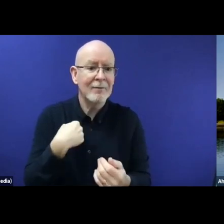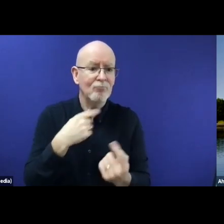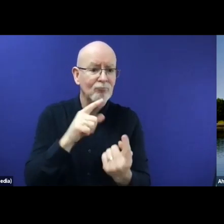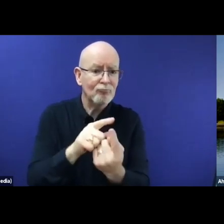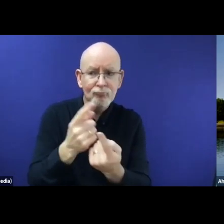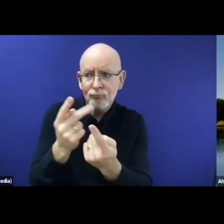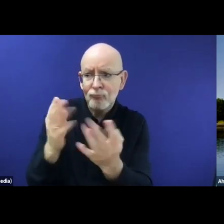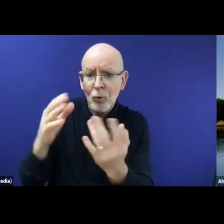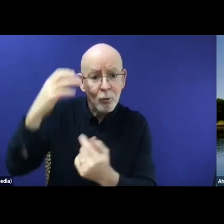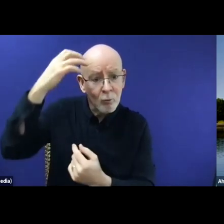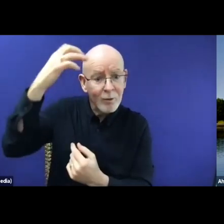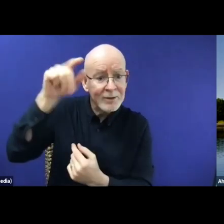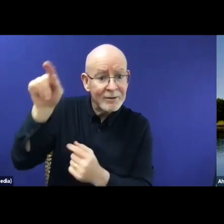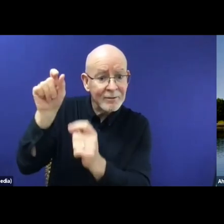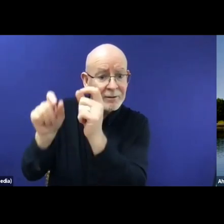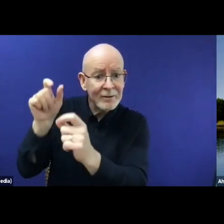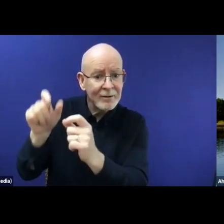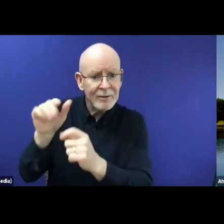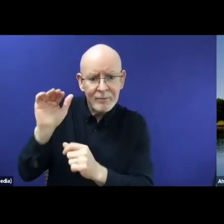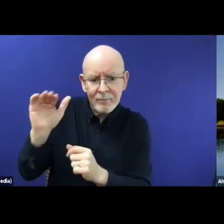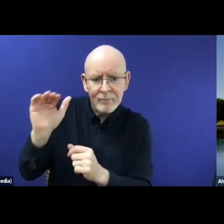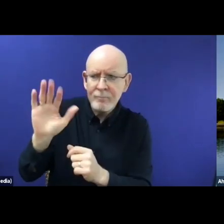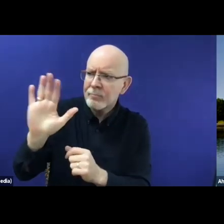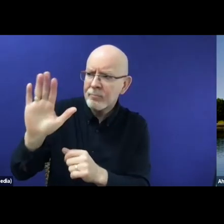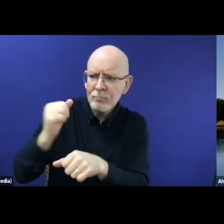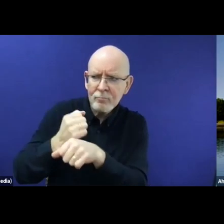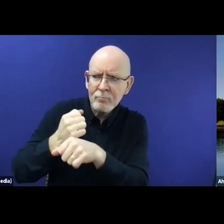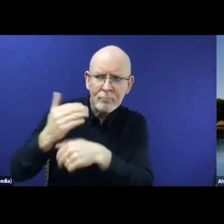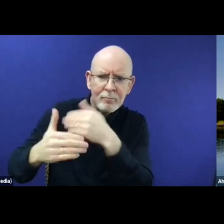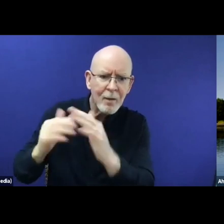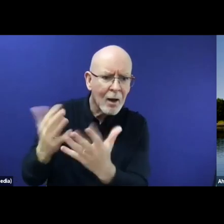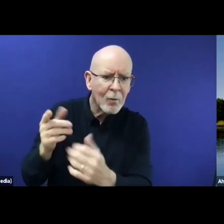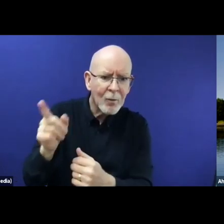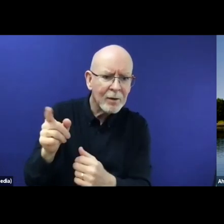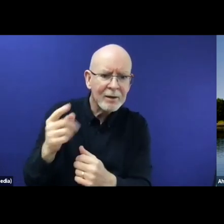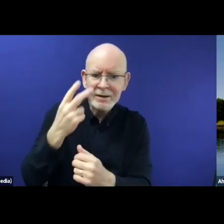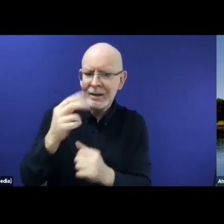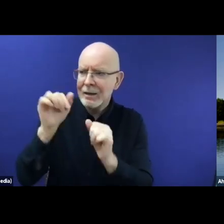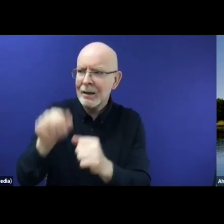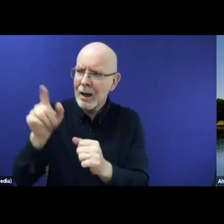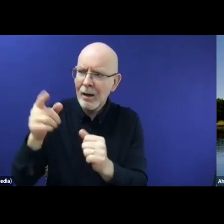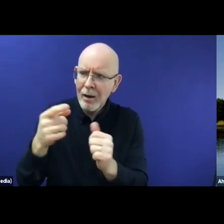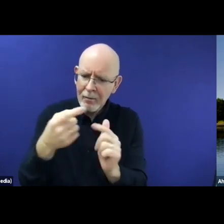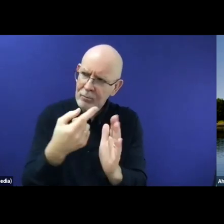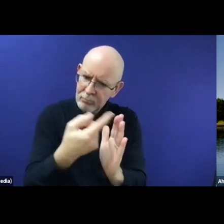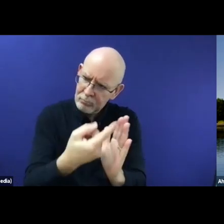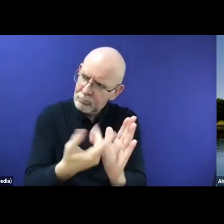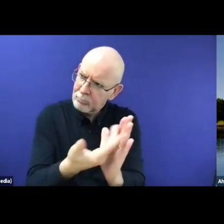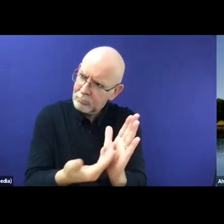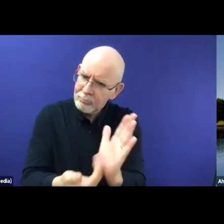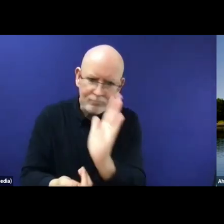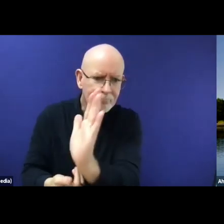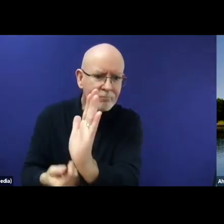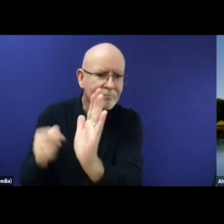to prisons where they were holding refugees whom they regard to be illegally transferred in the